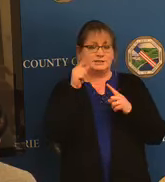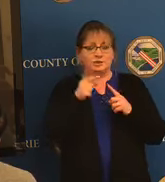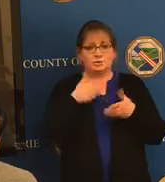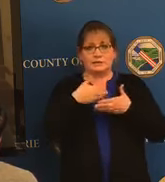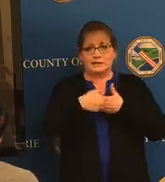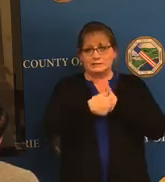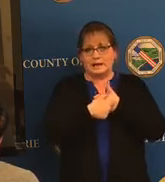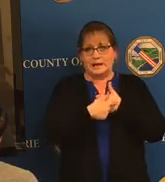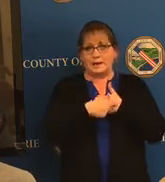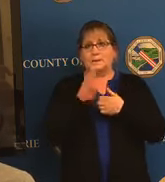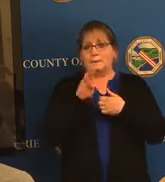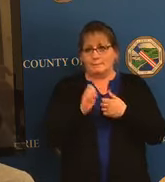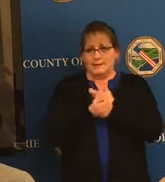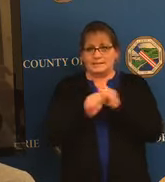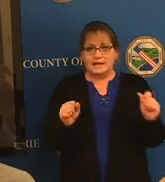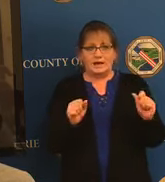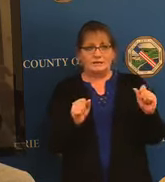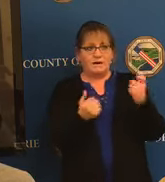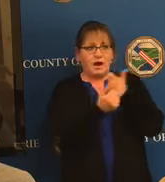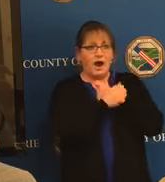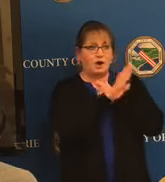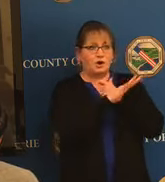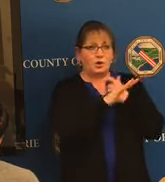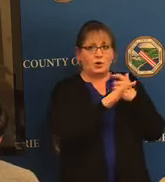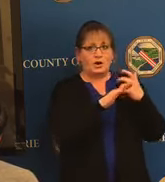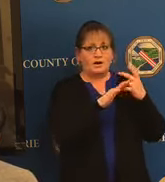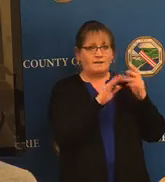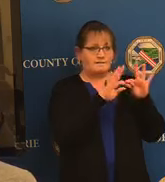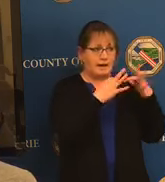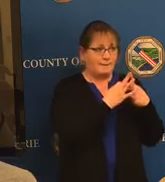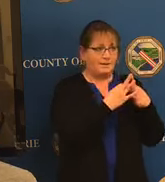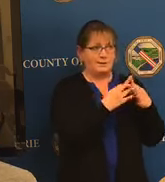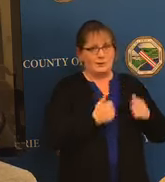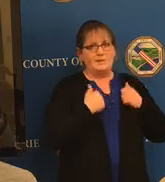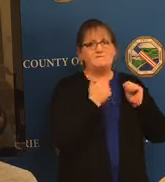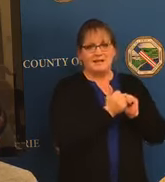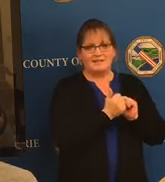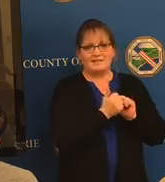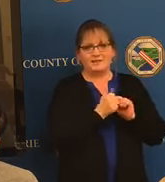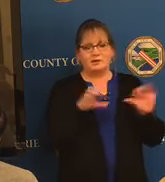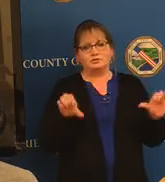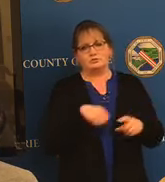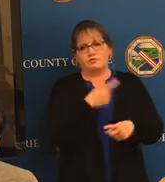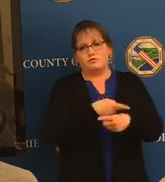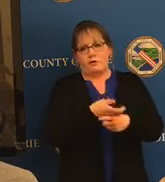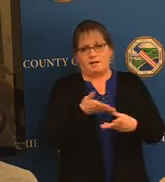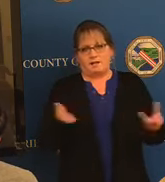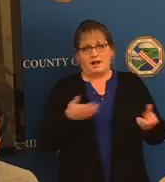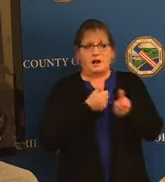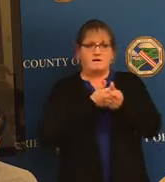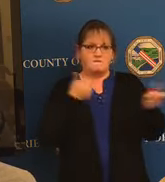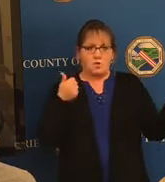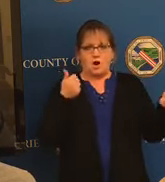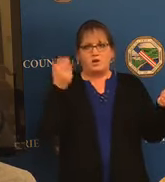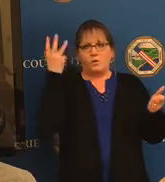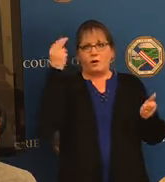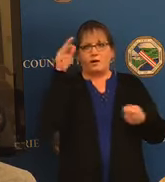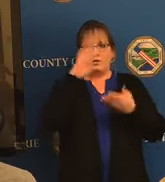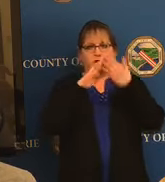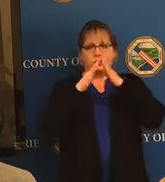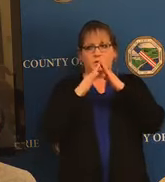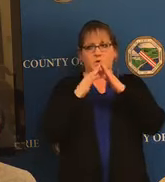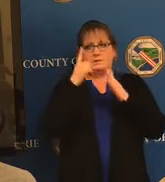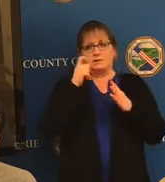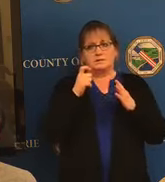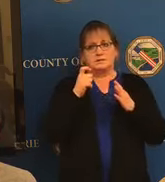safe, hug your loved ones that you're with, but do the right thing and avoid getting out in the community, because you